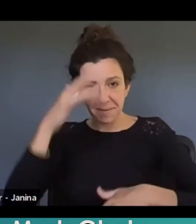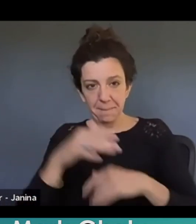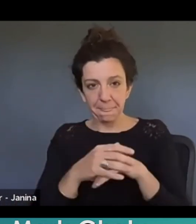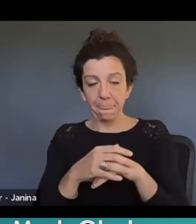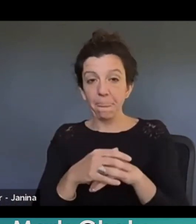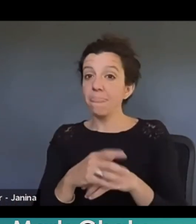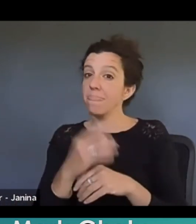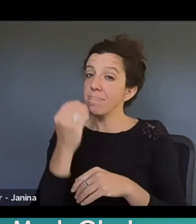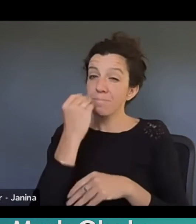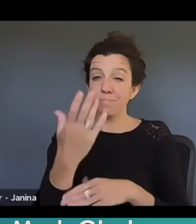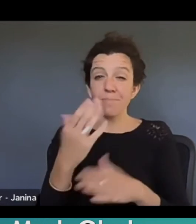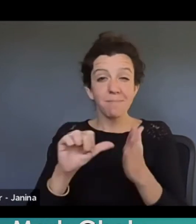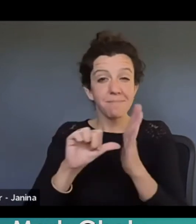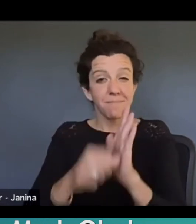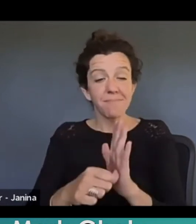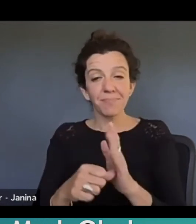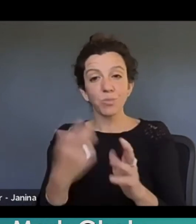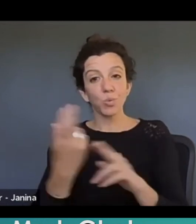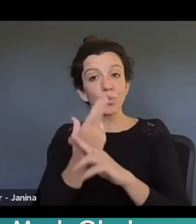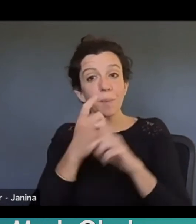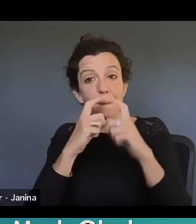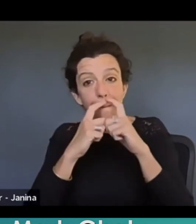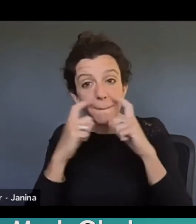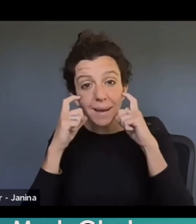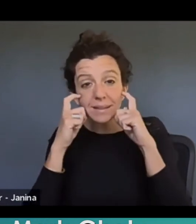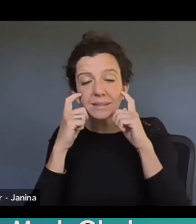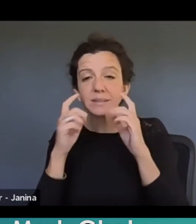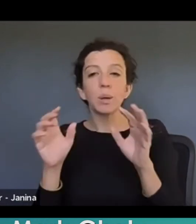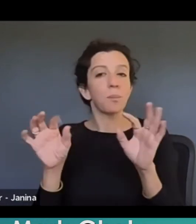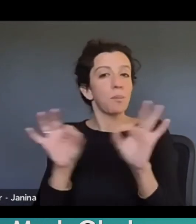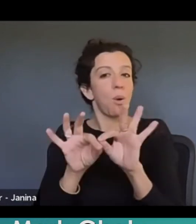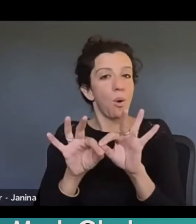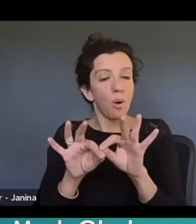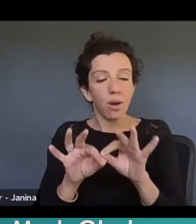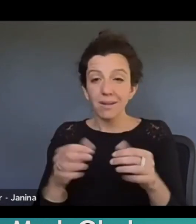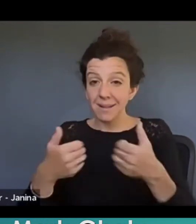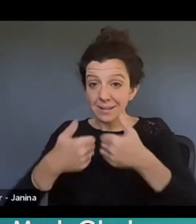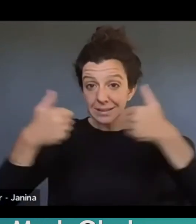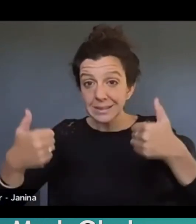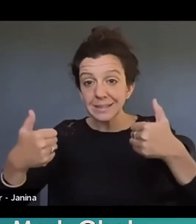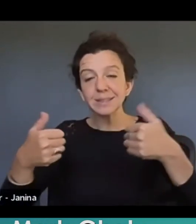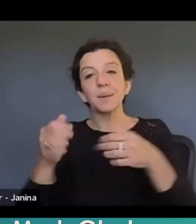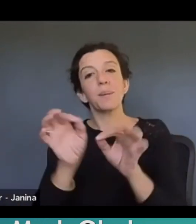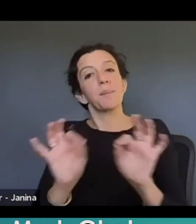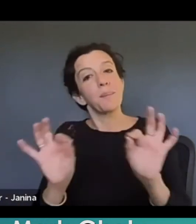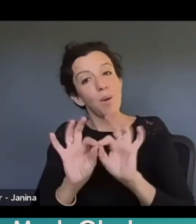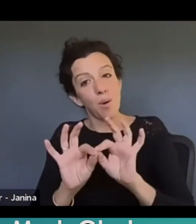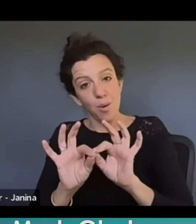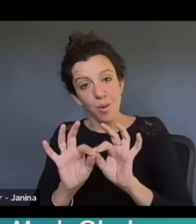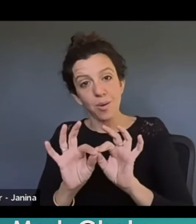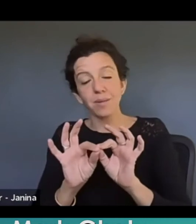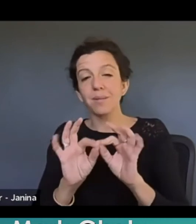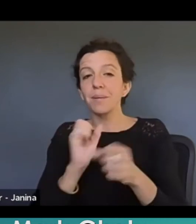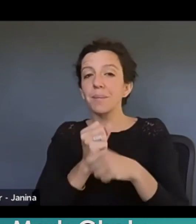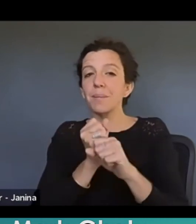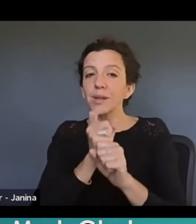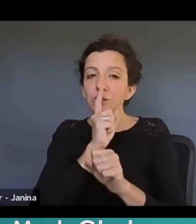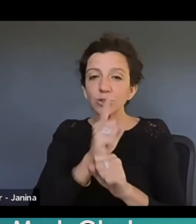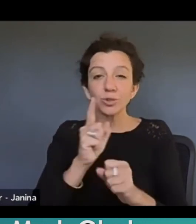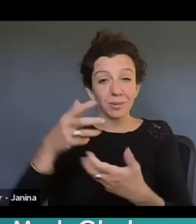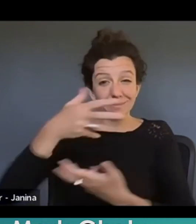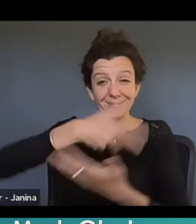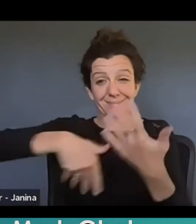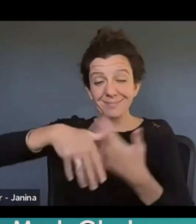face coverings, the use of keeping some distance as much as possible, minimizing mixing